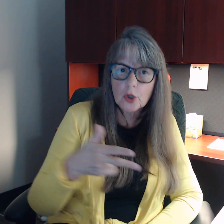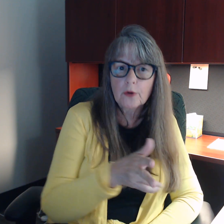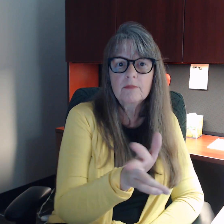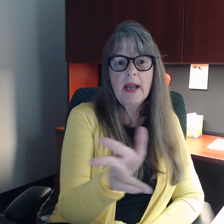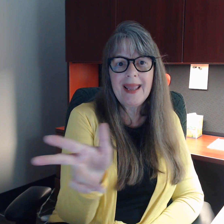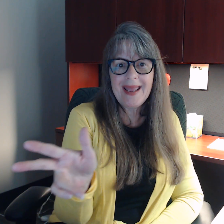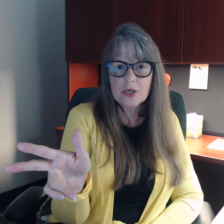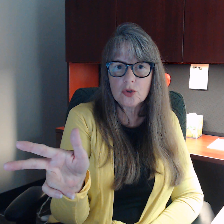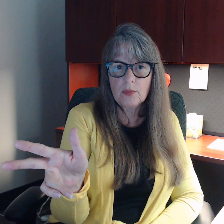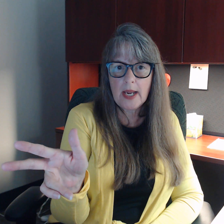curve my hand to the right.